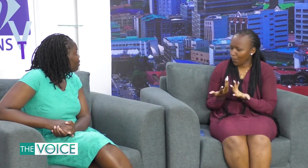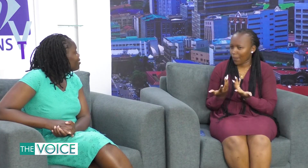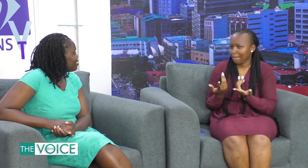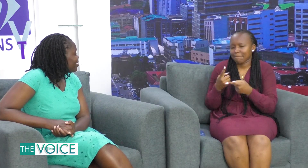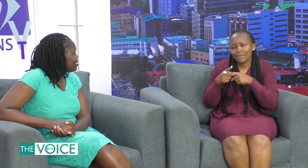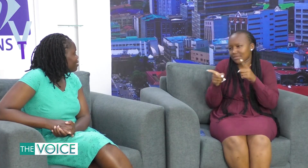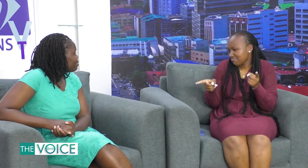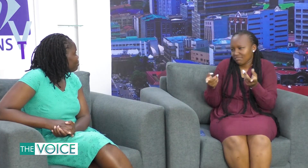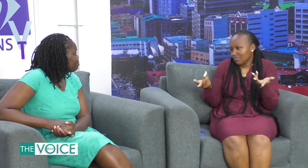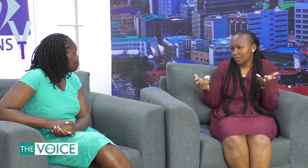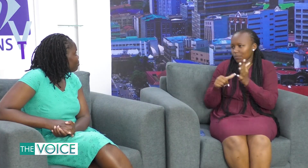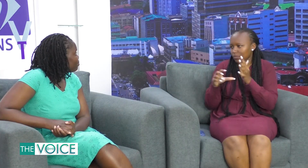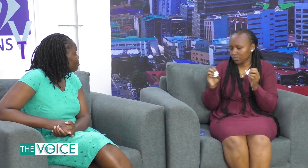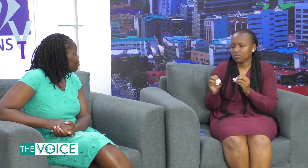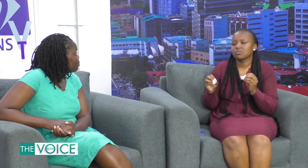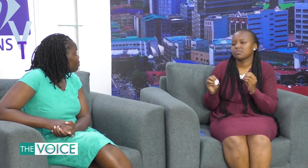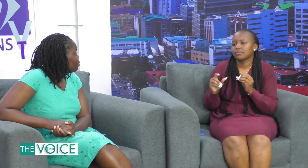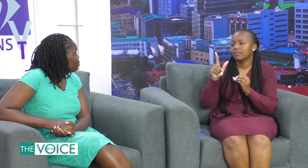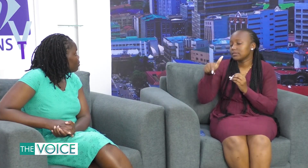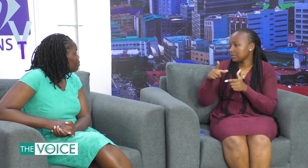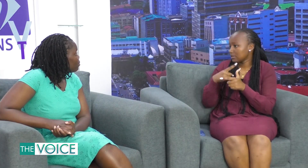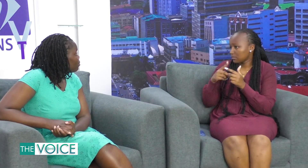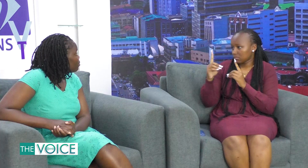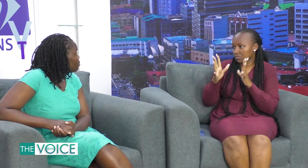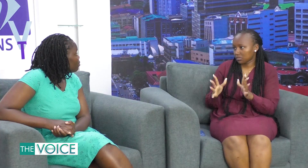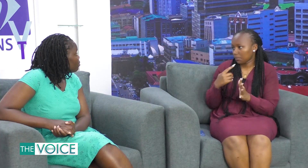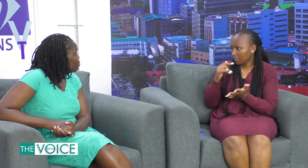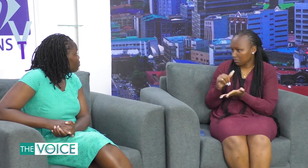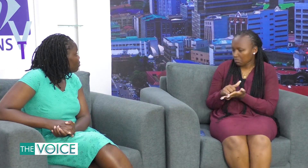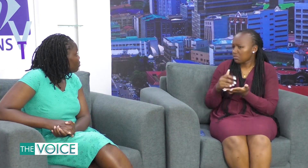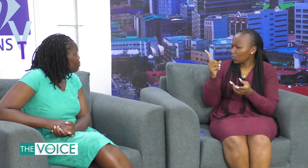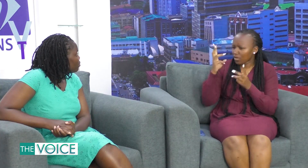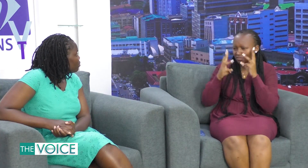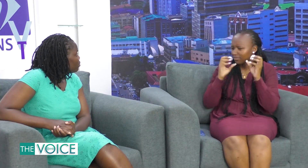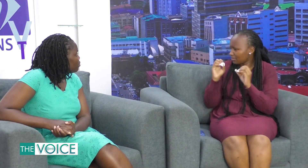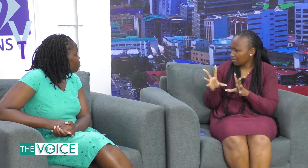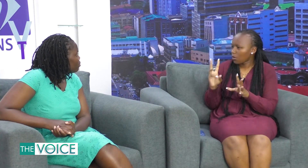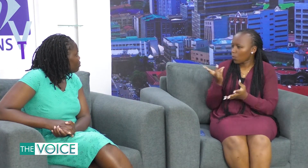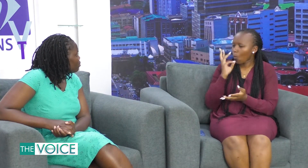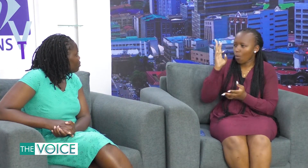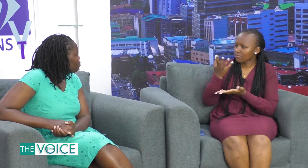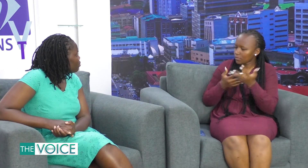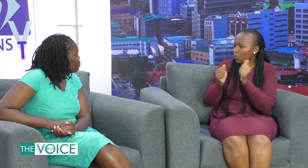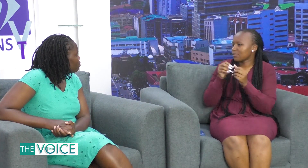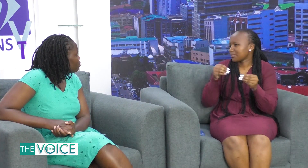was it the first or the second deaf among the people who arrived? So I didn't have any problem. So when I arrived there, there